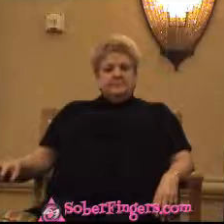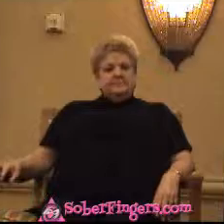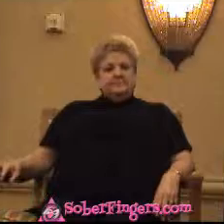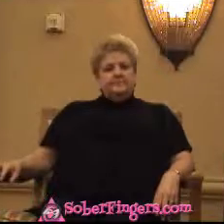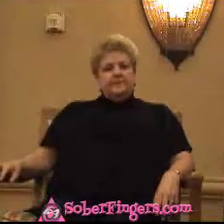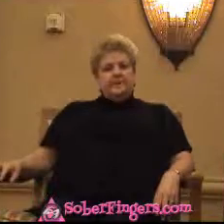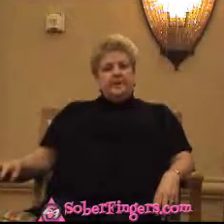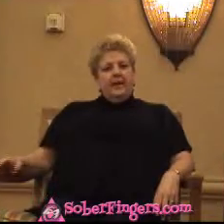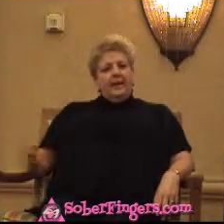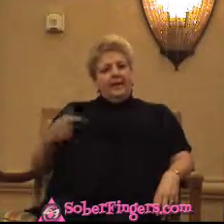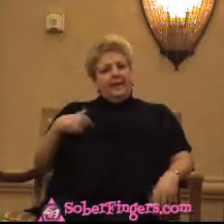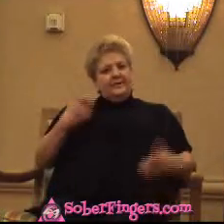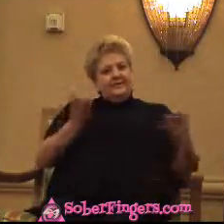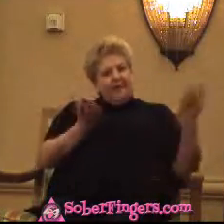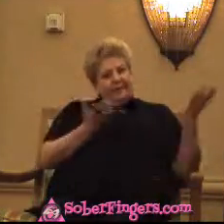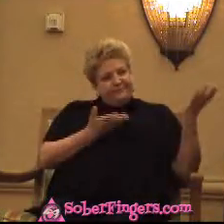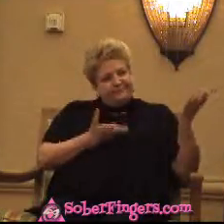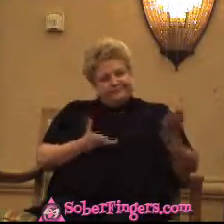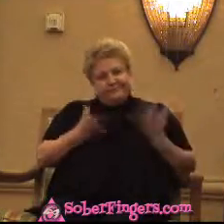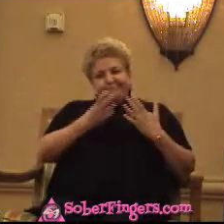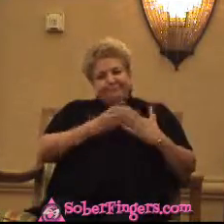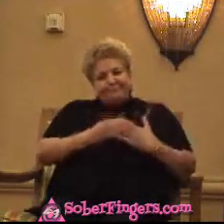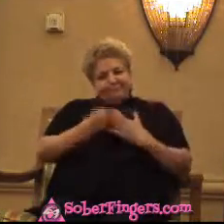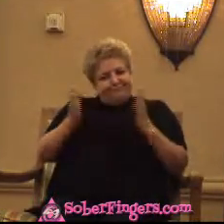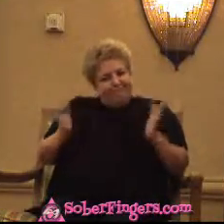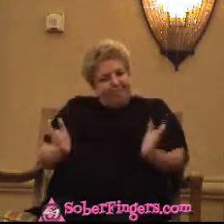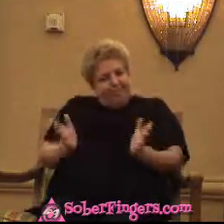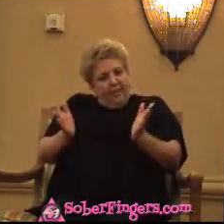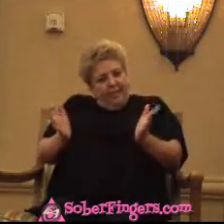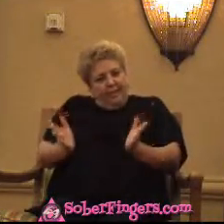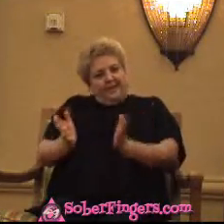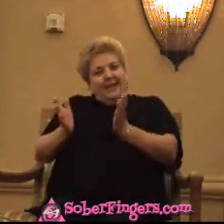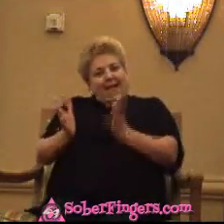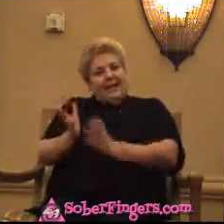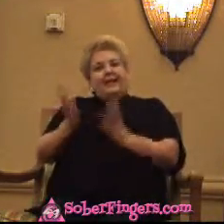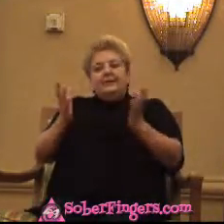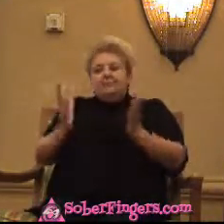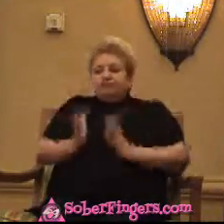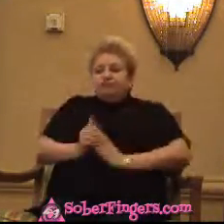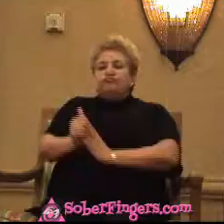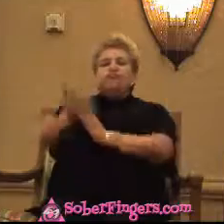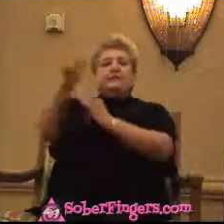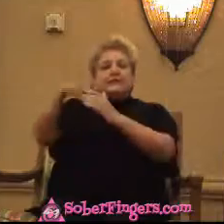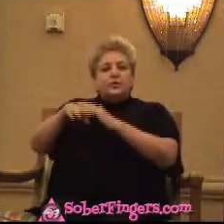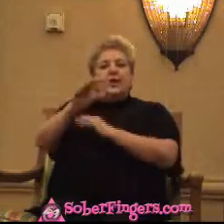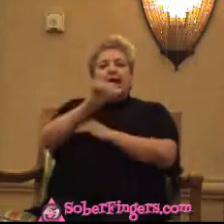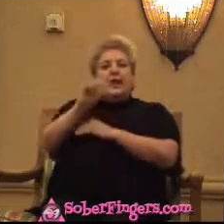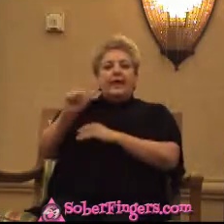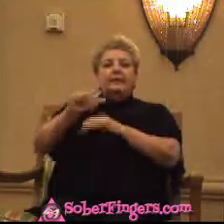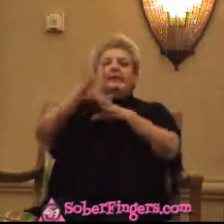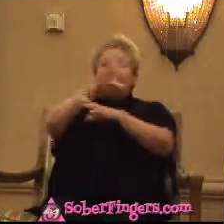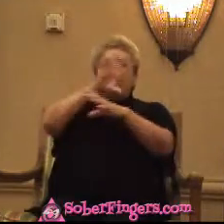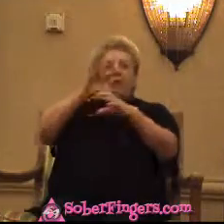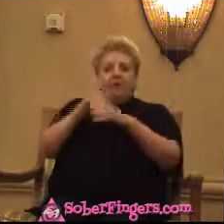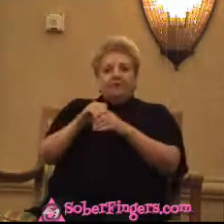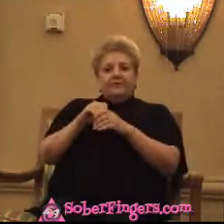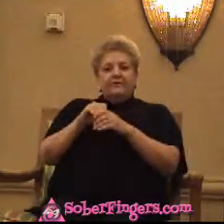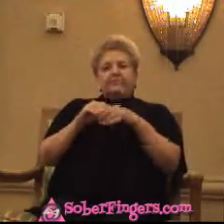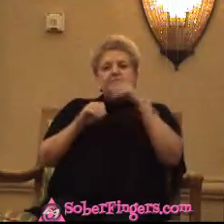took me under his wing. And he got me involved in Alcoholics Anonymous. His wife was Al-Anon. We became very close. In fact, about 3 weeks